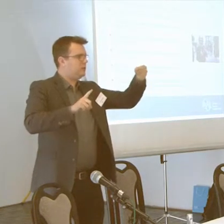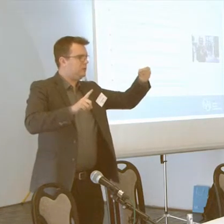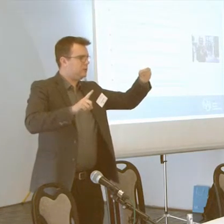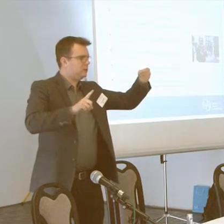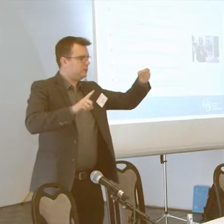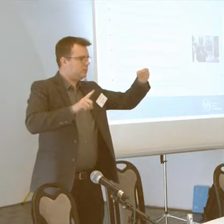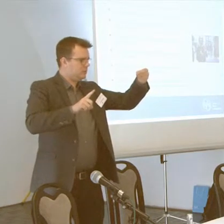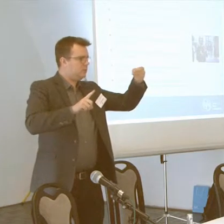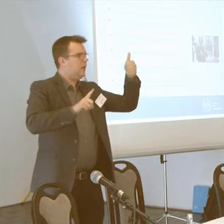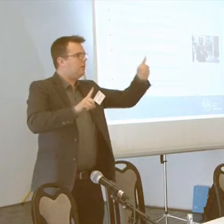which was Reach